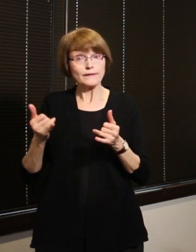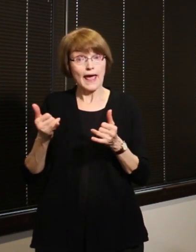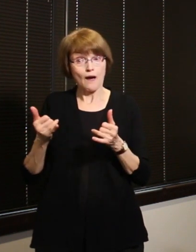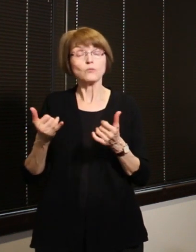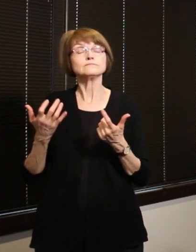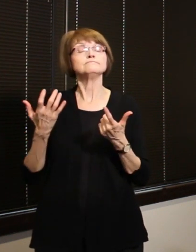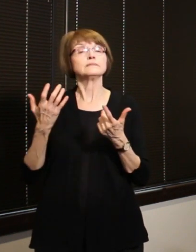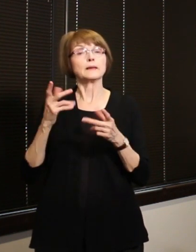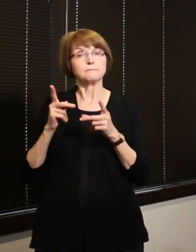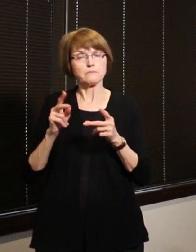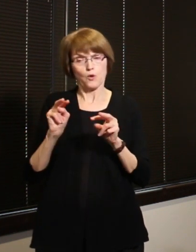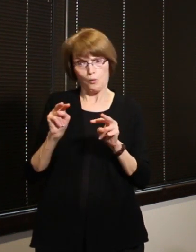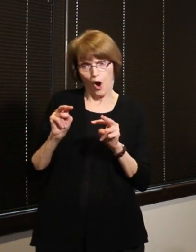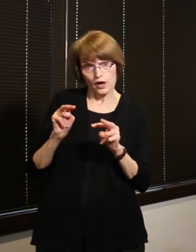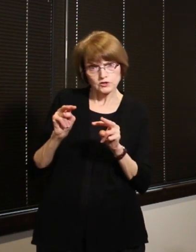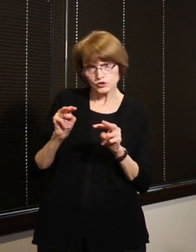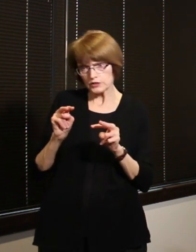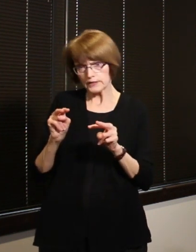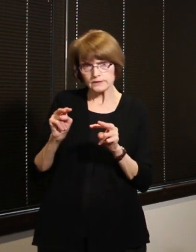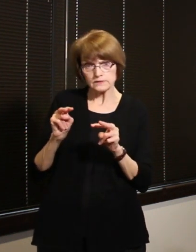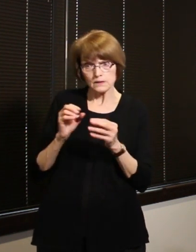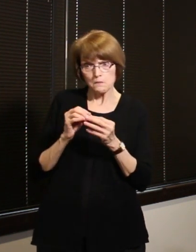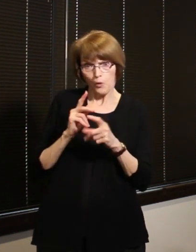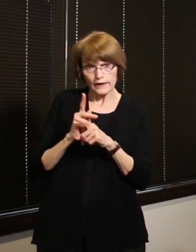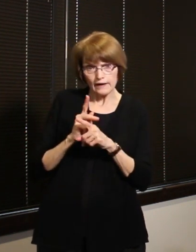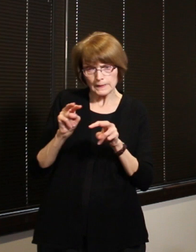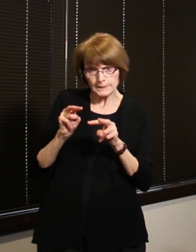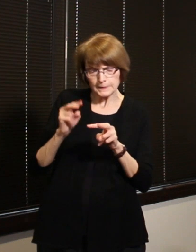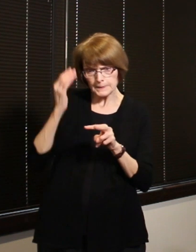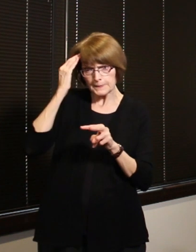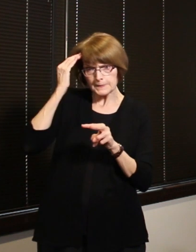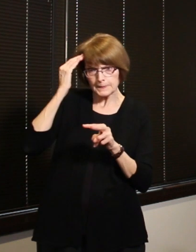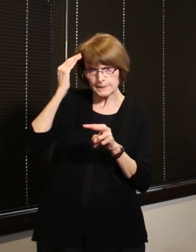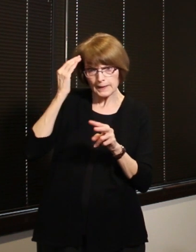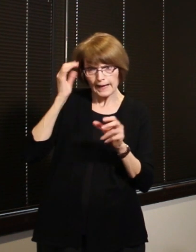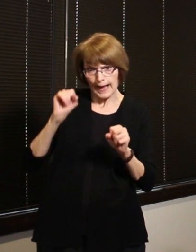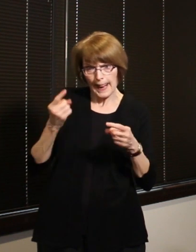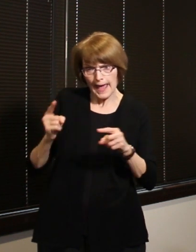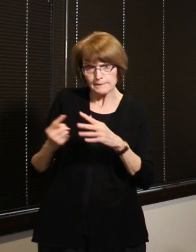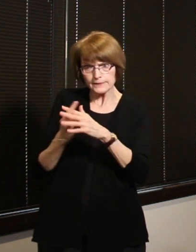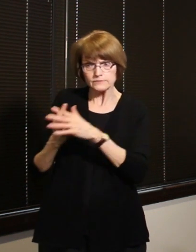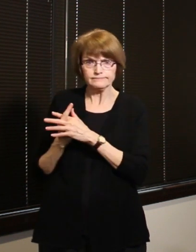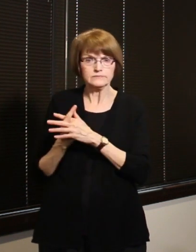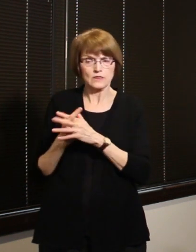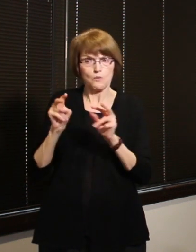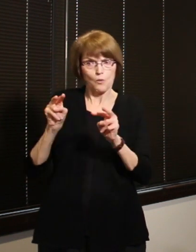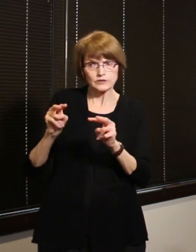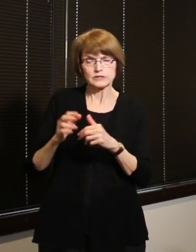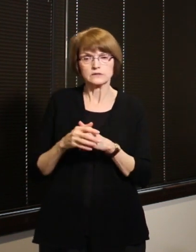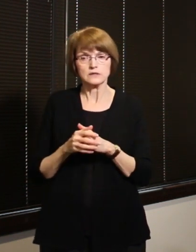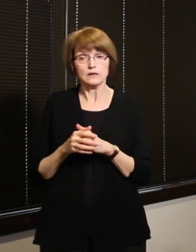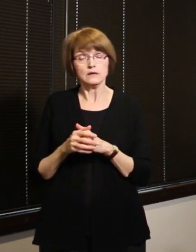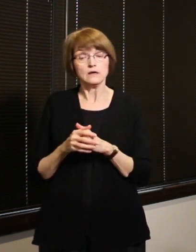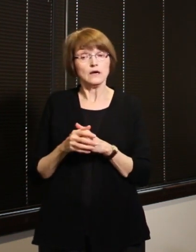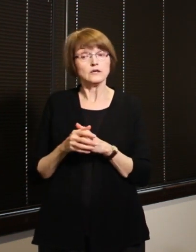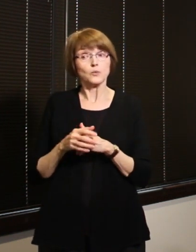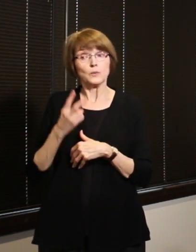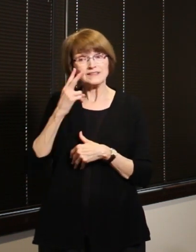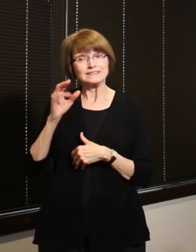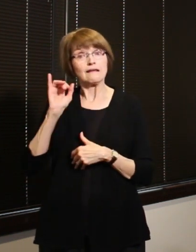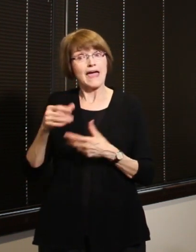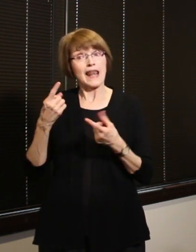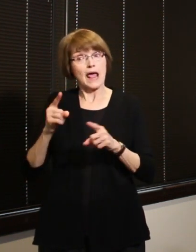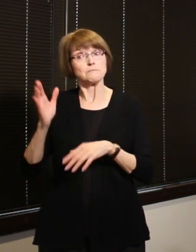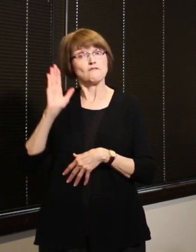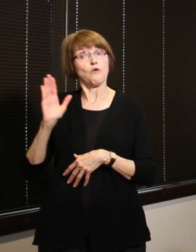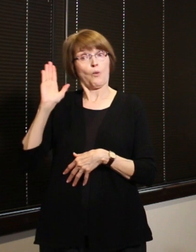really just looking for it a little bit more intensely. As I said, these are patients that we've seen before in our facilities,